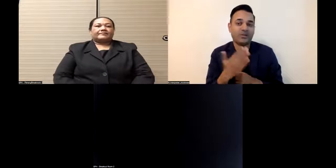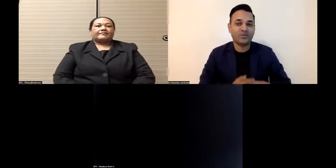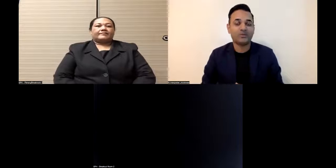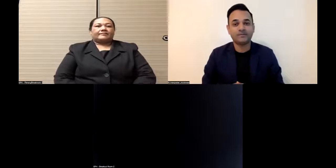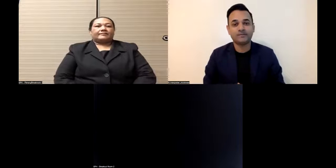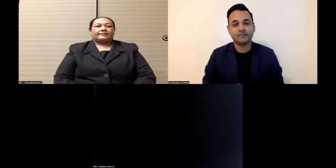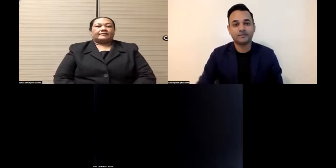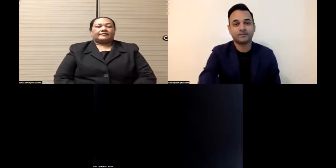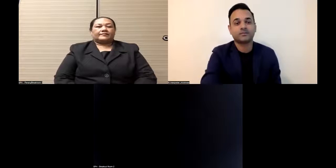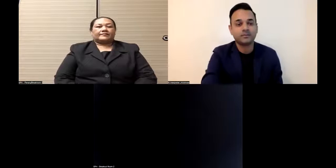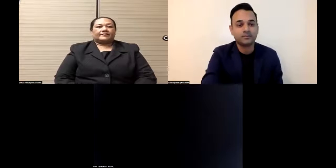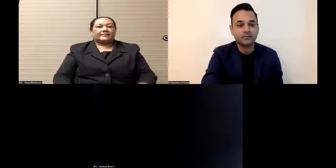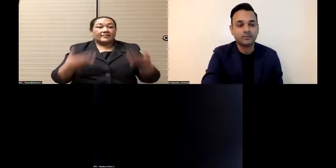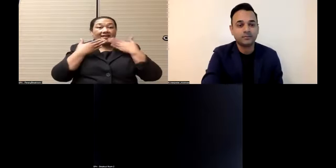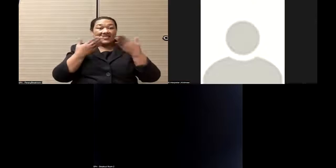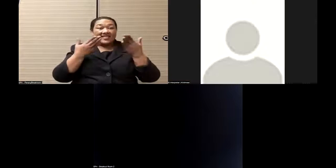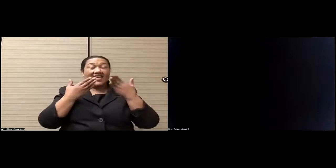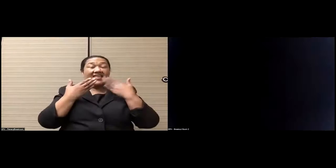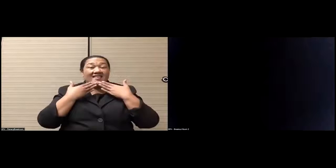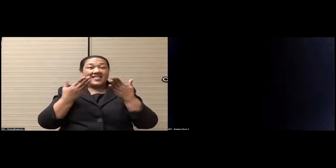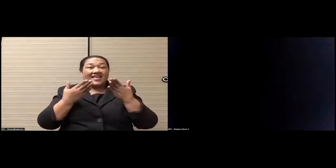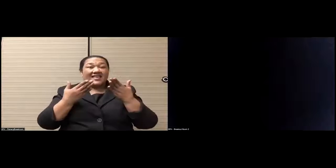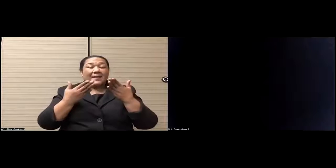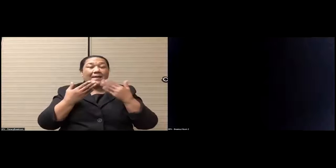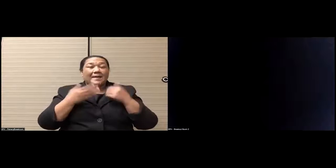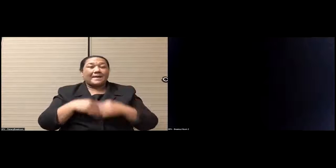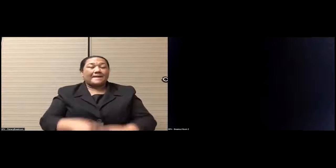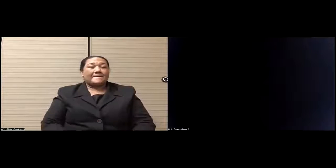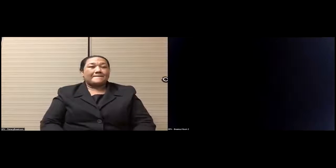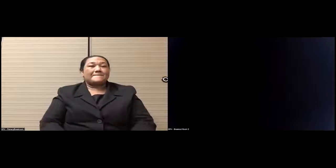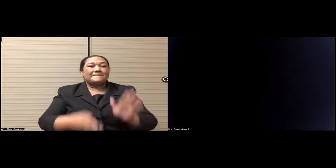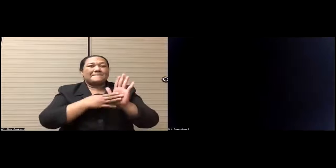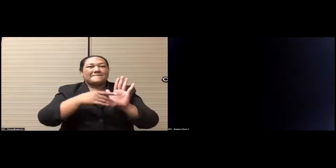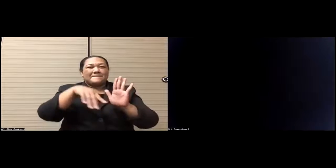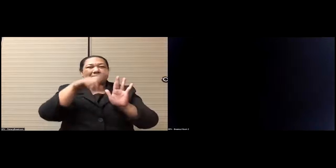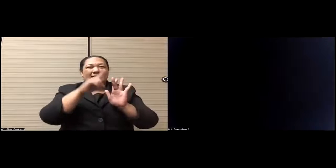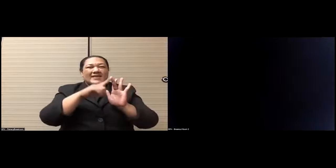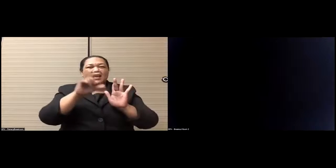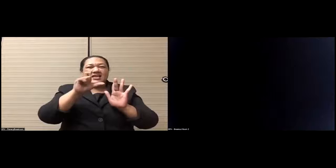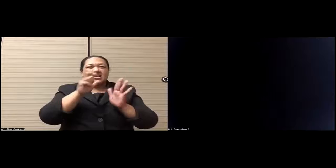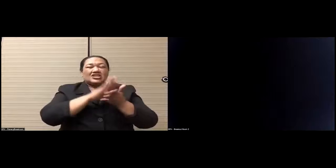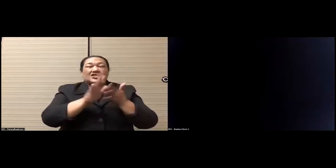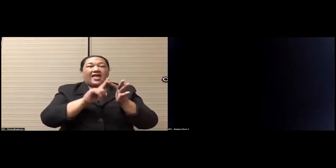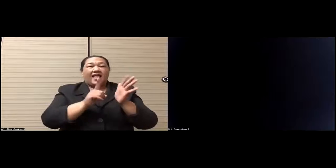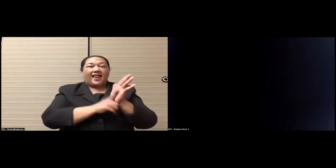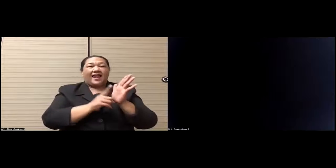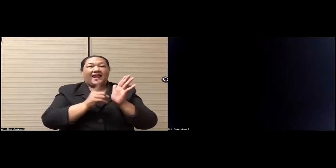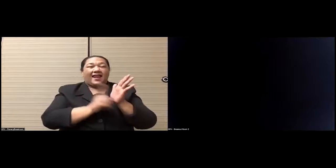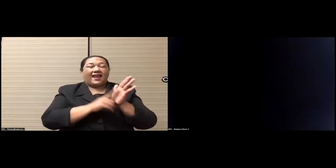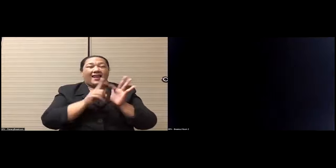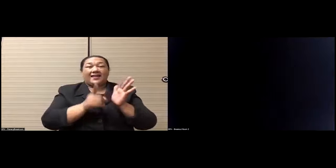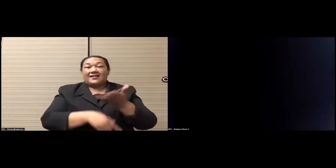Dr. Michelle for that wonderful reporting back from team two.